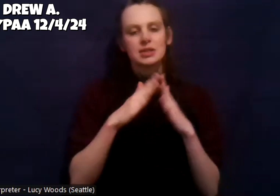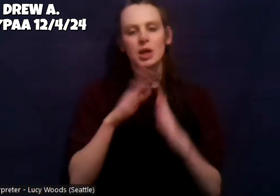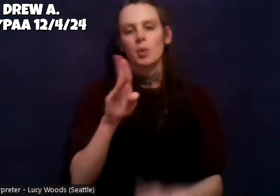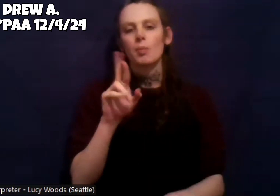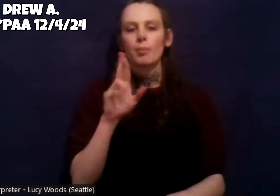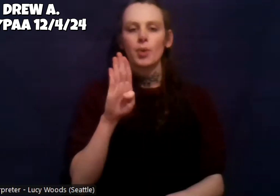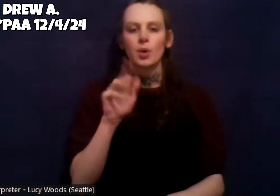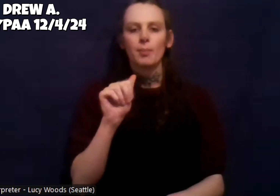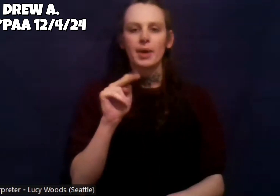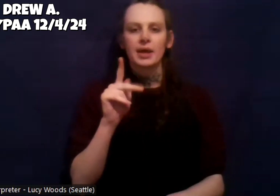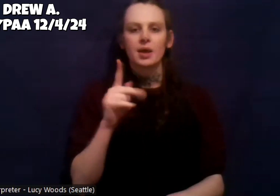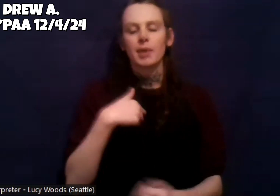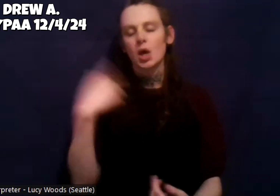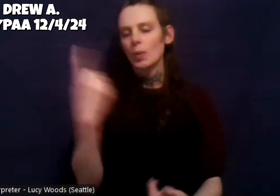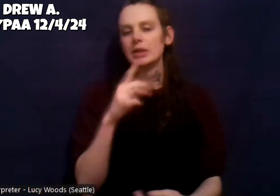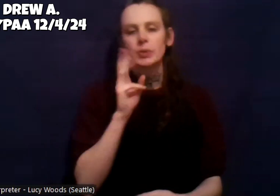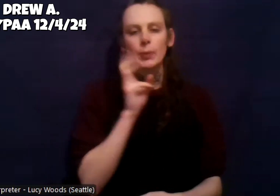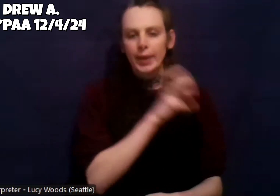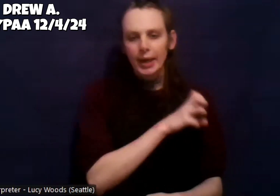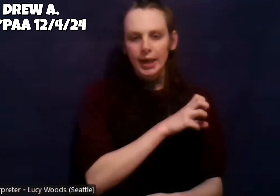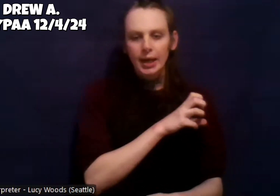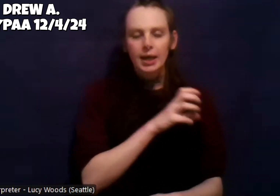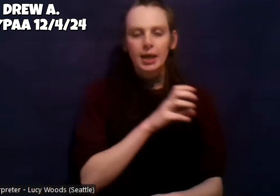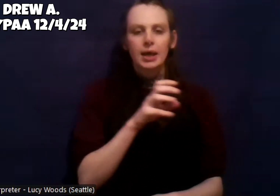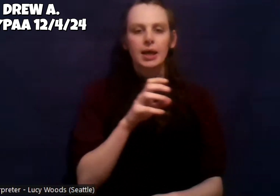was diagnosed with ADHD when I was